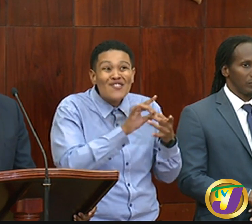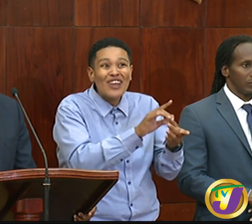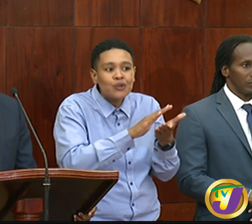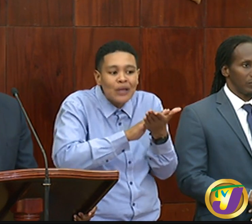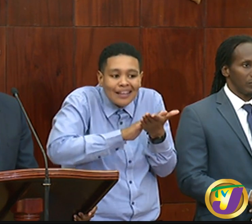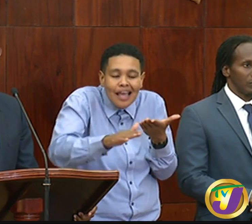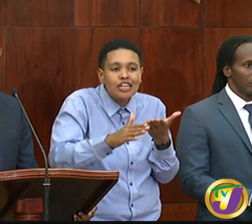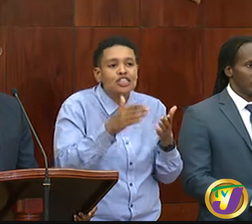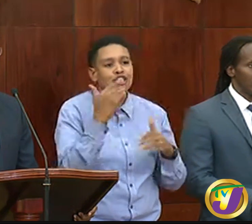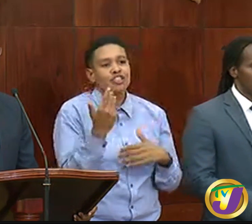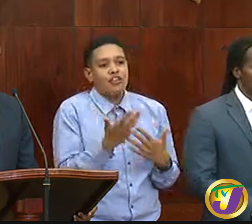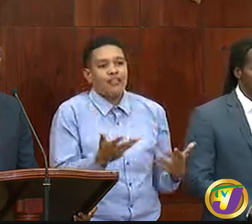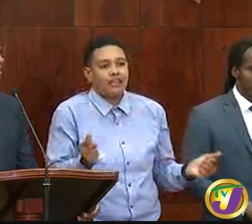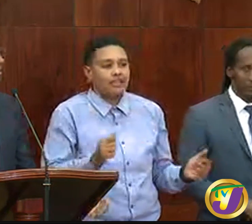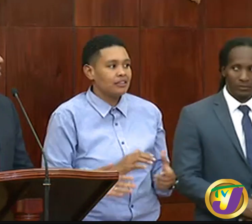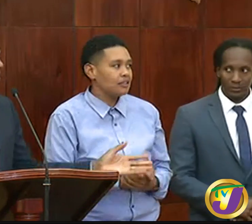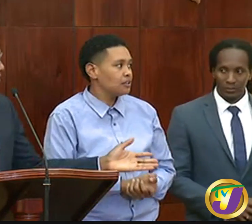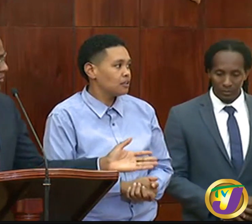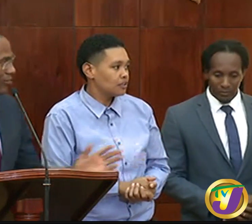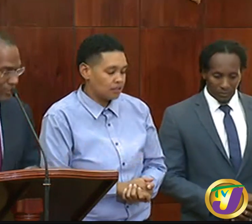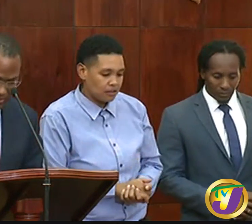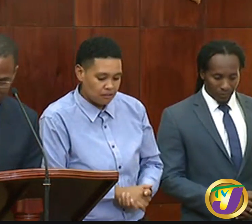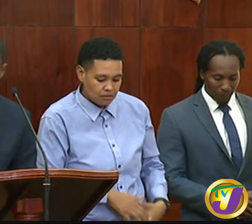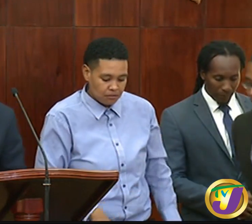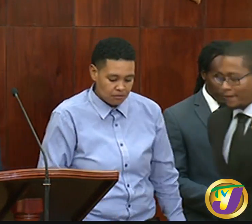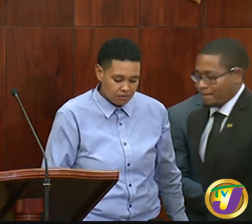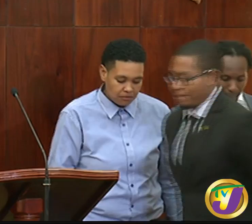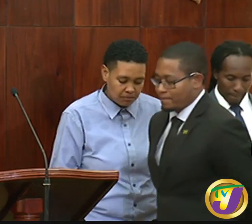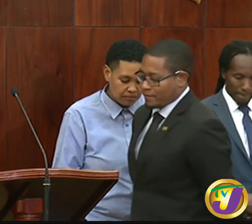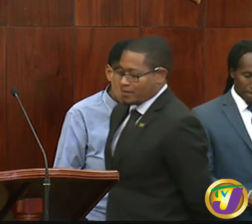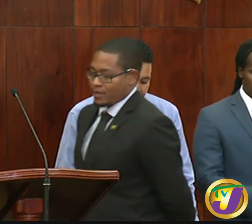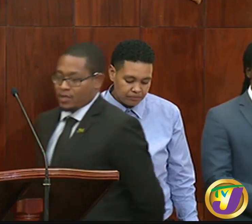items? Yeah. So, you want to go over that one?